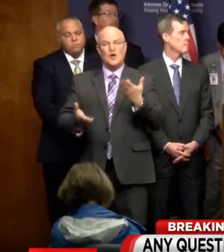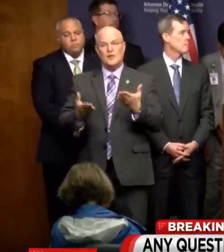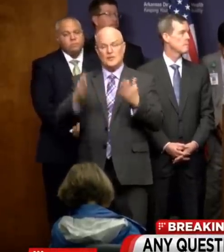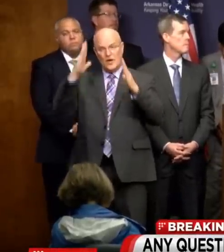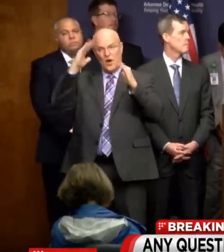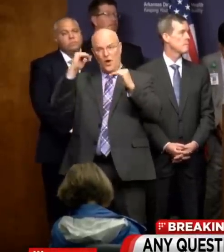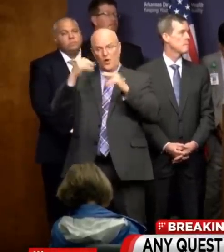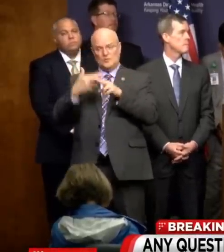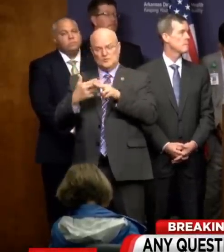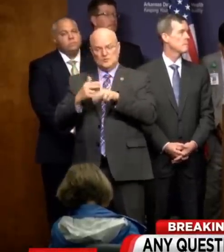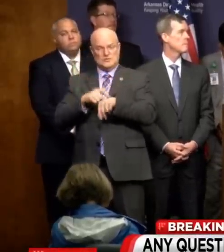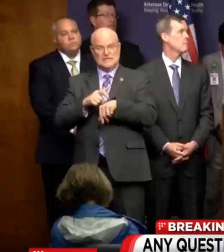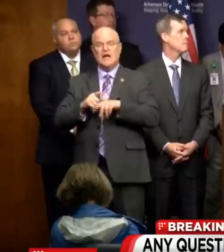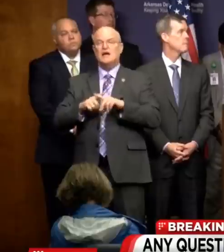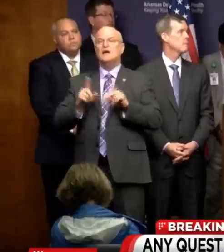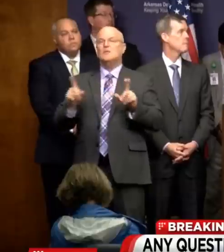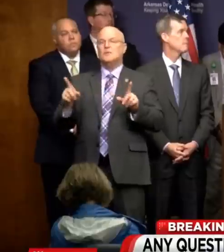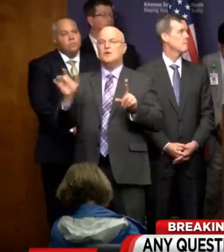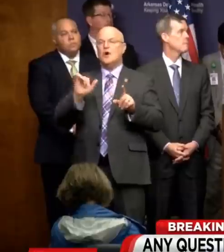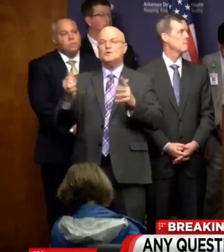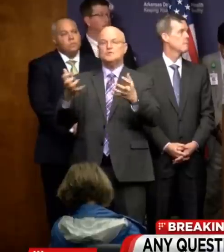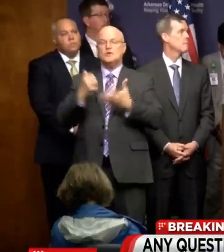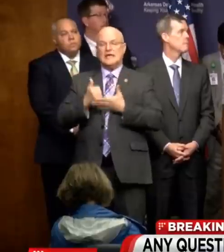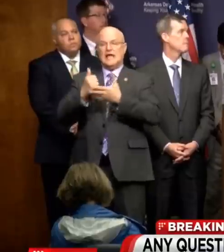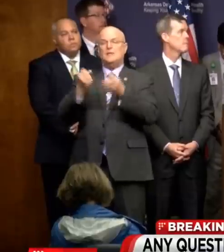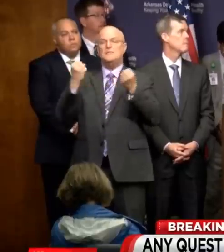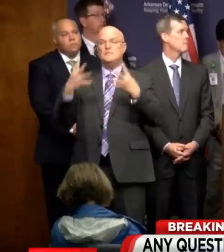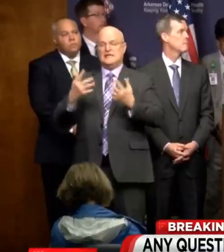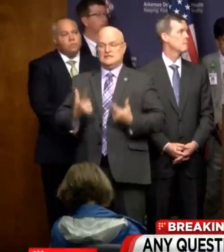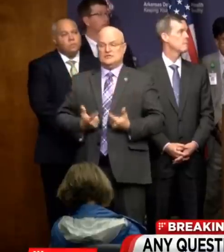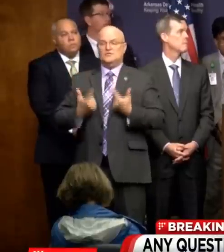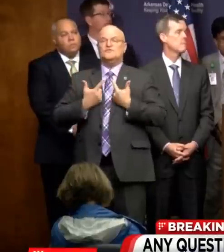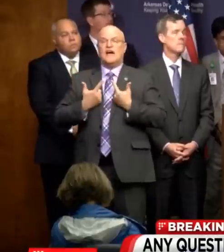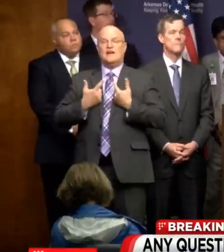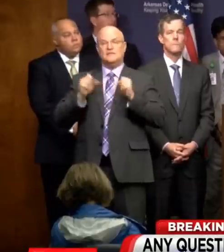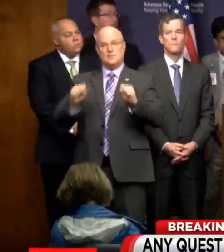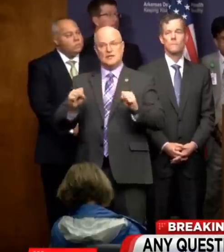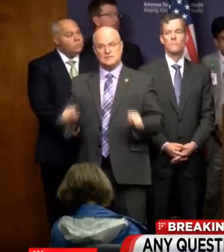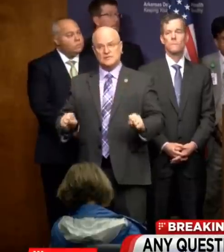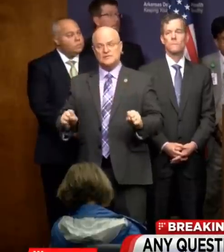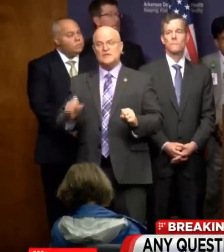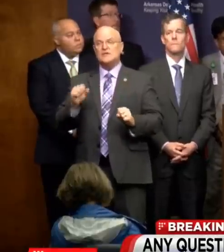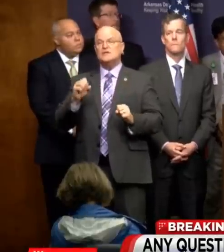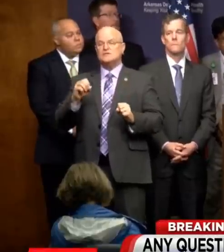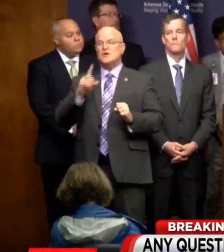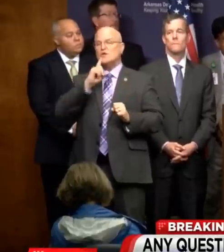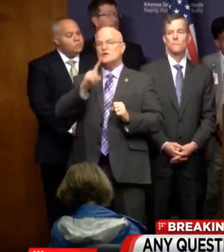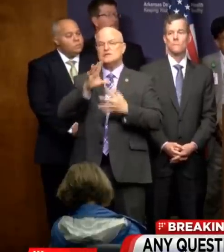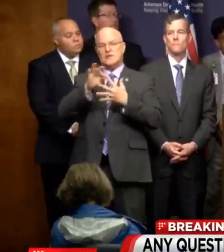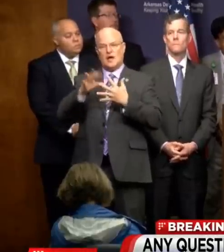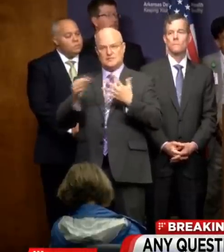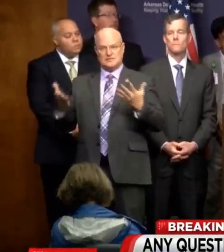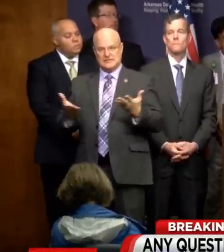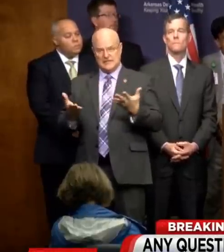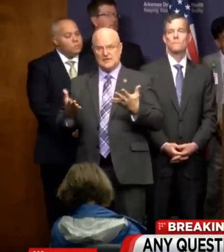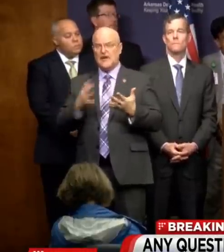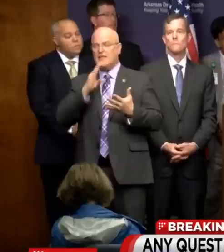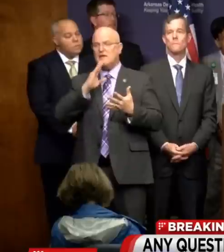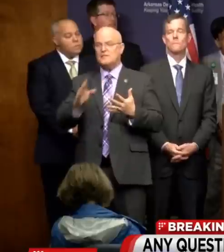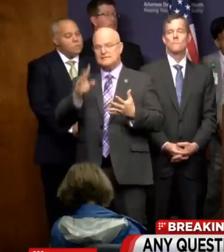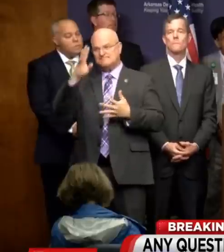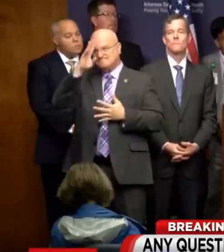hope only for a short time, but we also want to help as many survive as they can. And so there's some options here, and they're